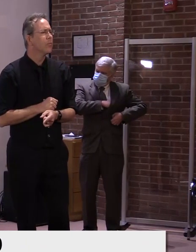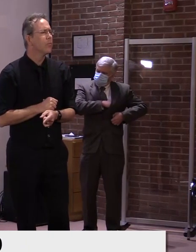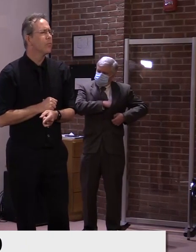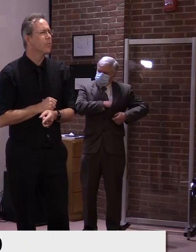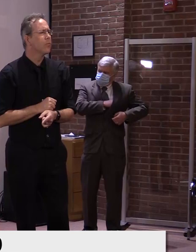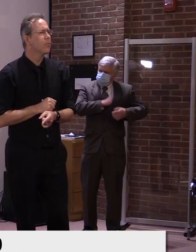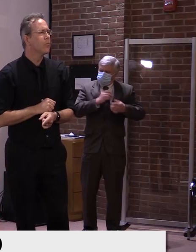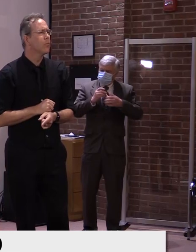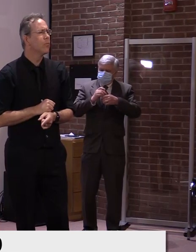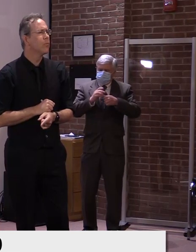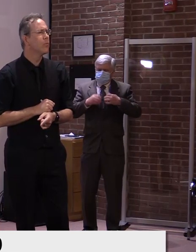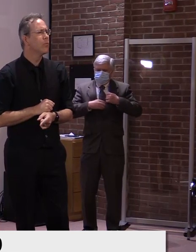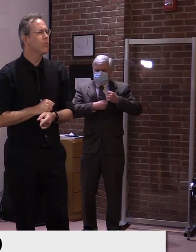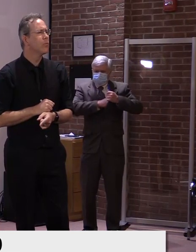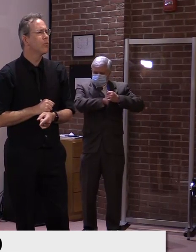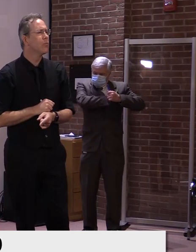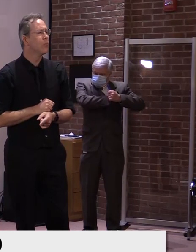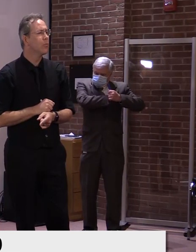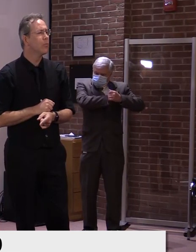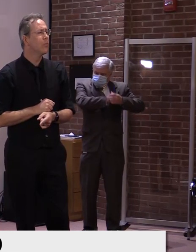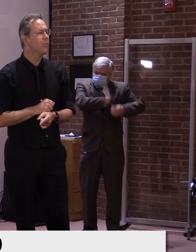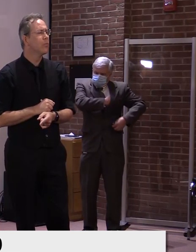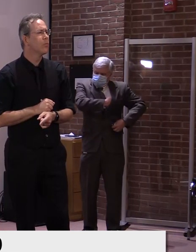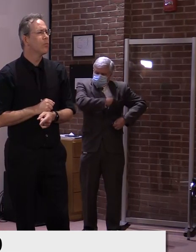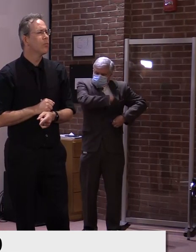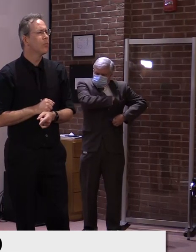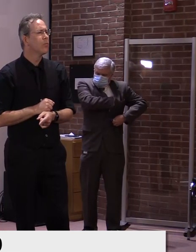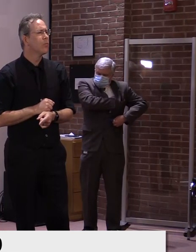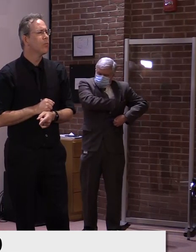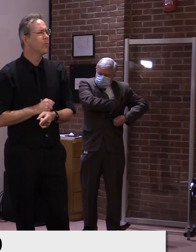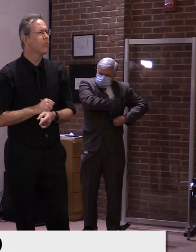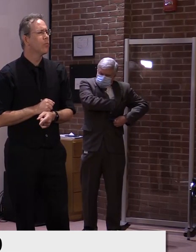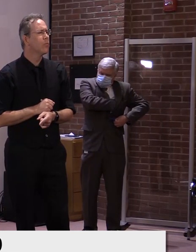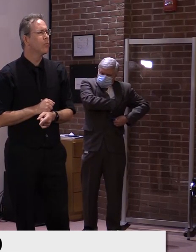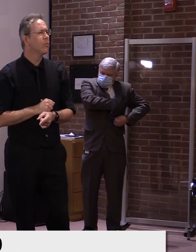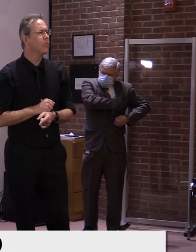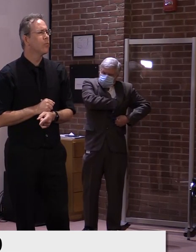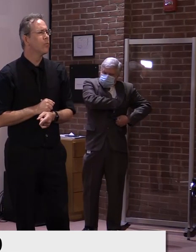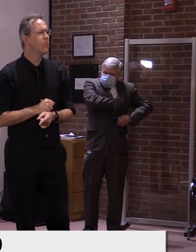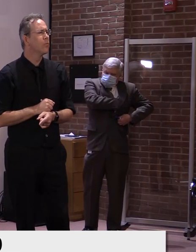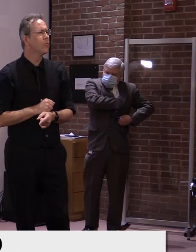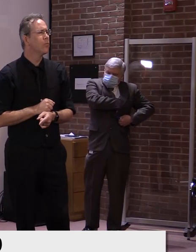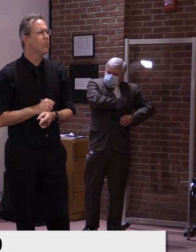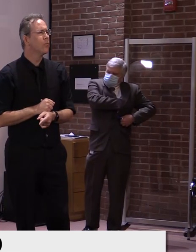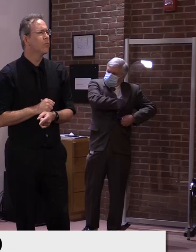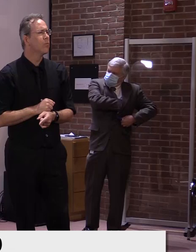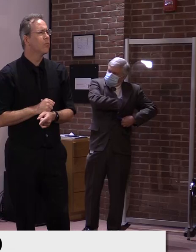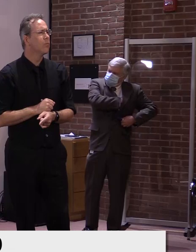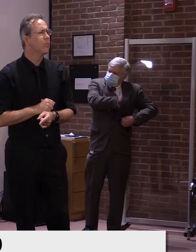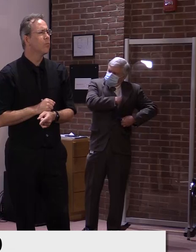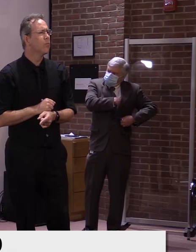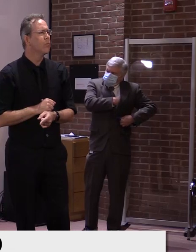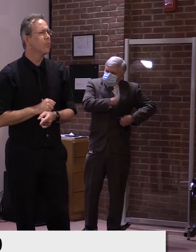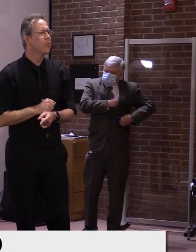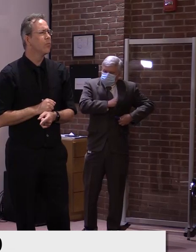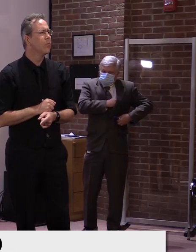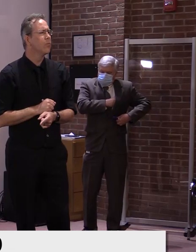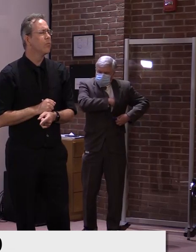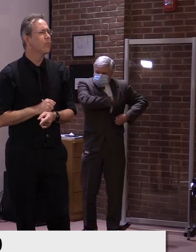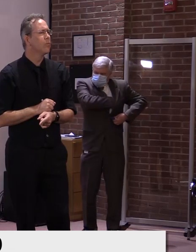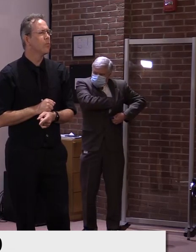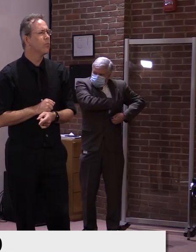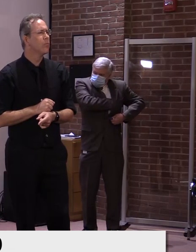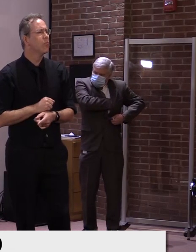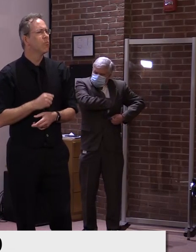& Johnson shot over the past few weeks, if your family maybe has a history with blood clots? You